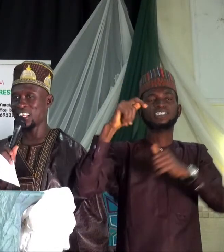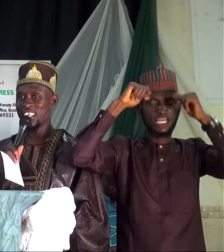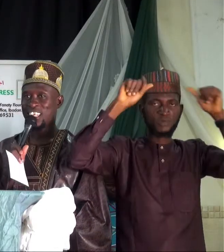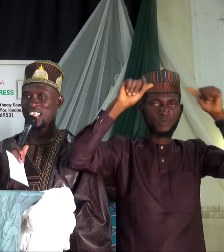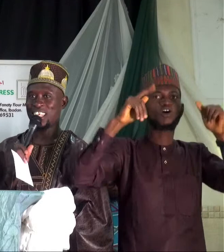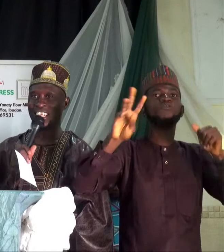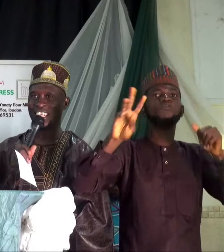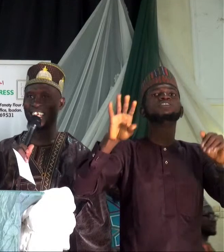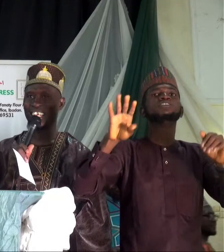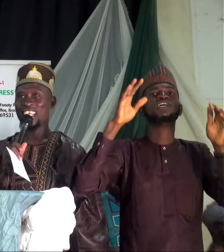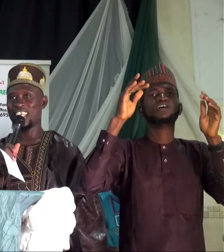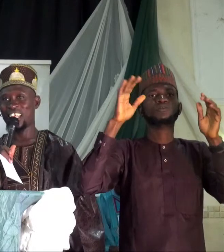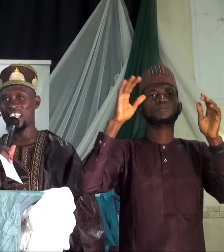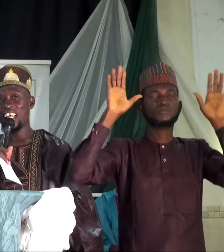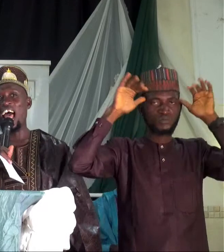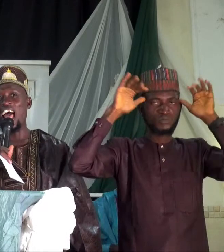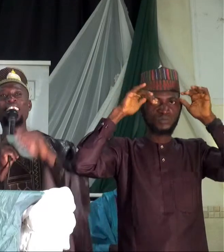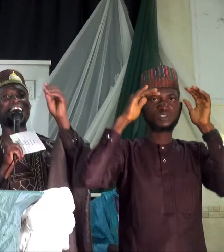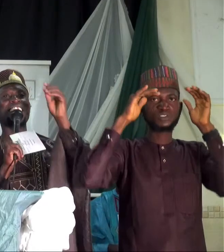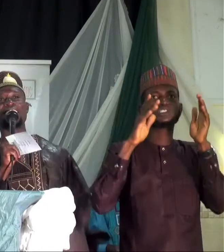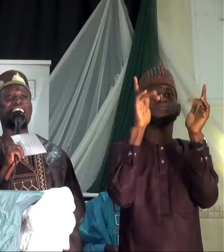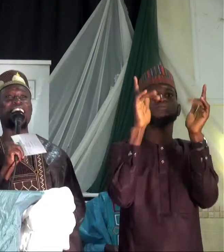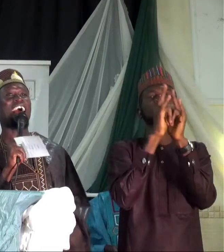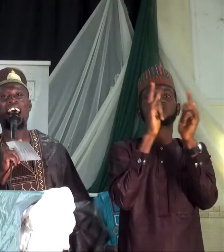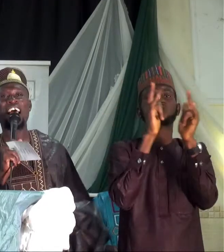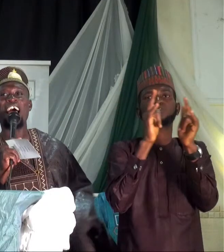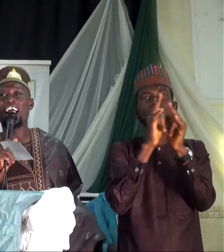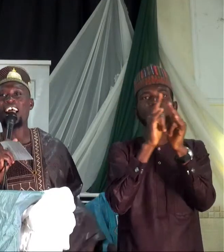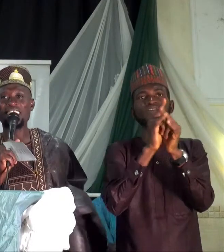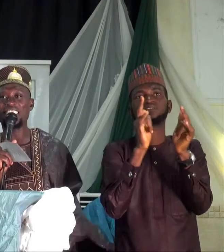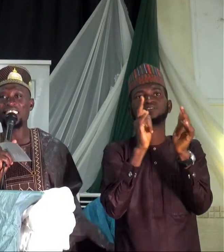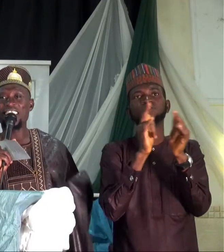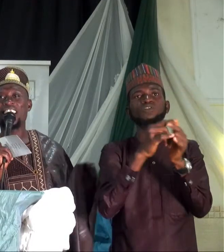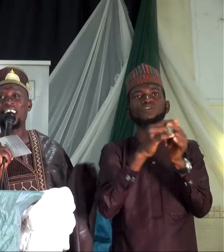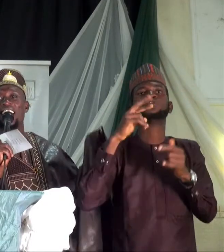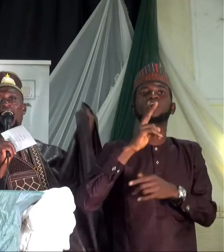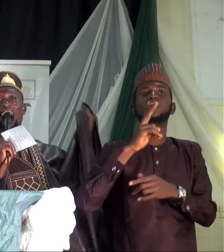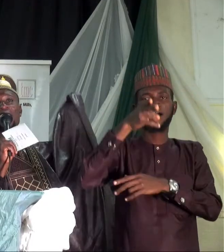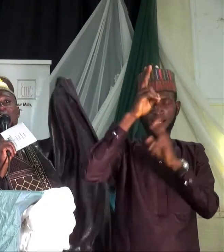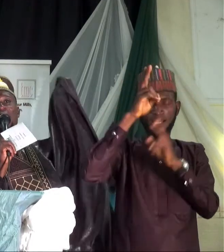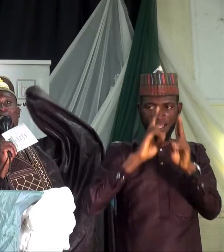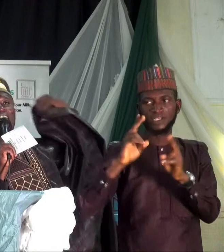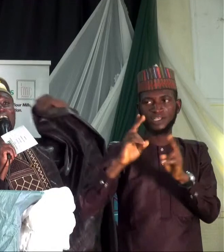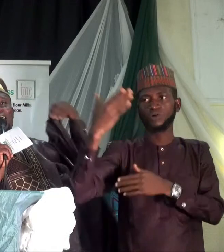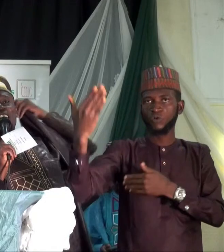Congress International Headquarters. You are highly welcome, sir.